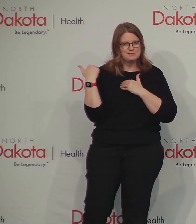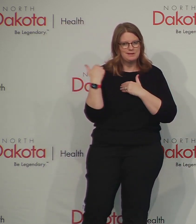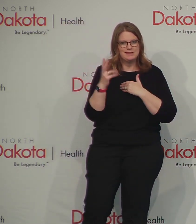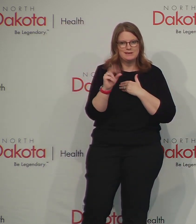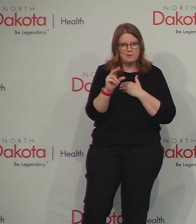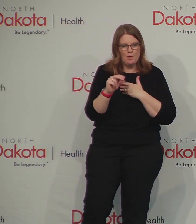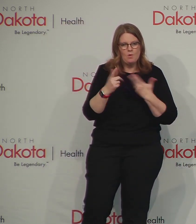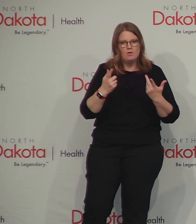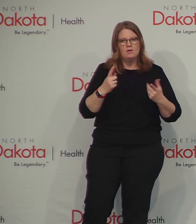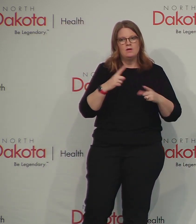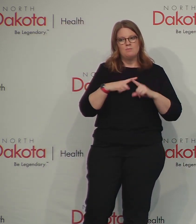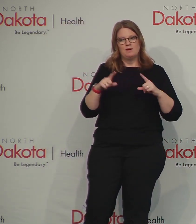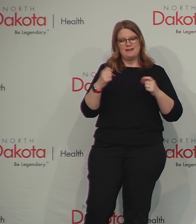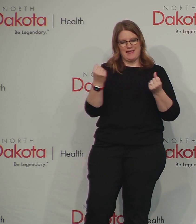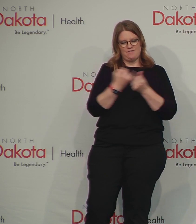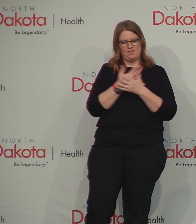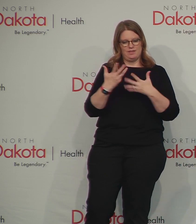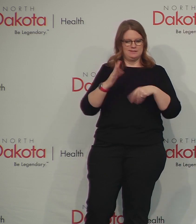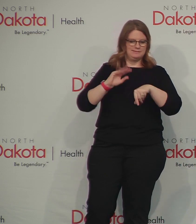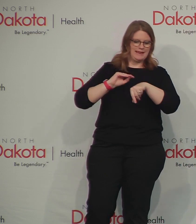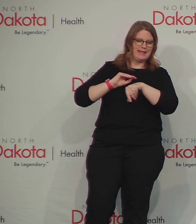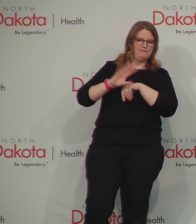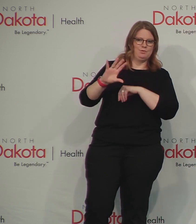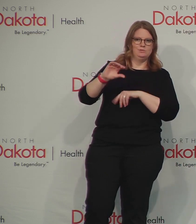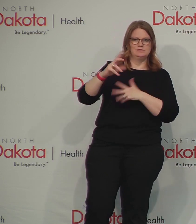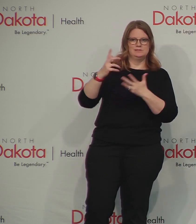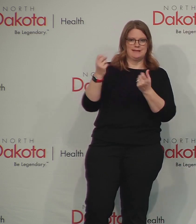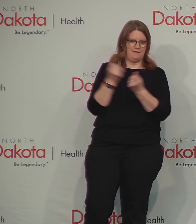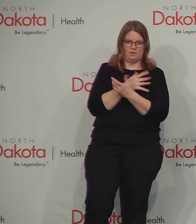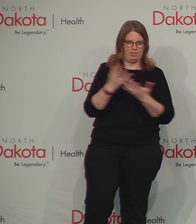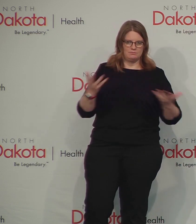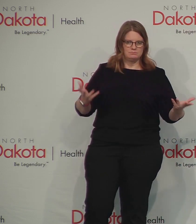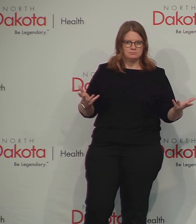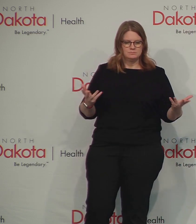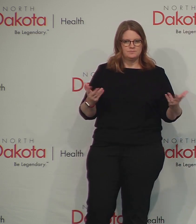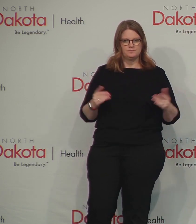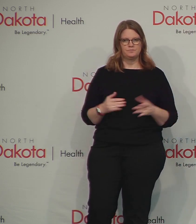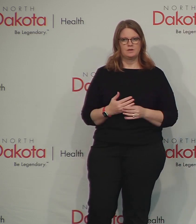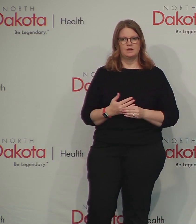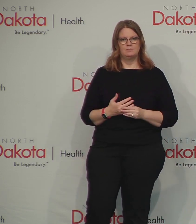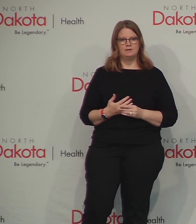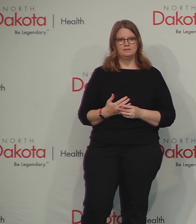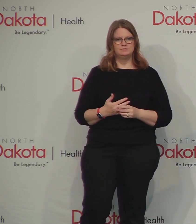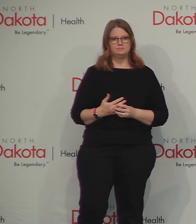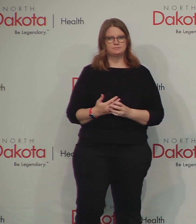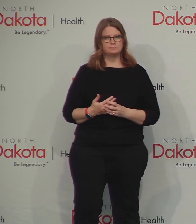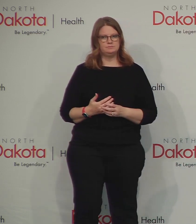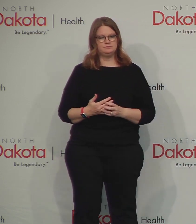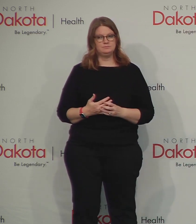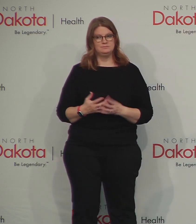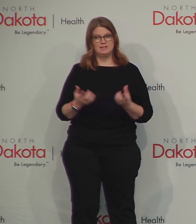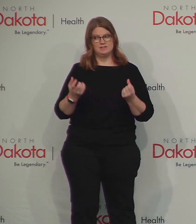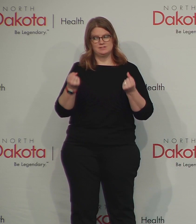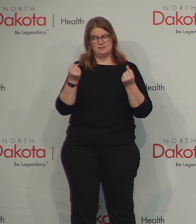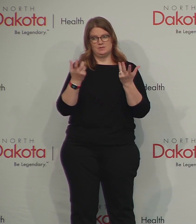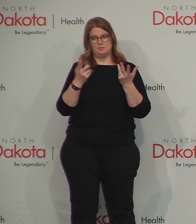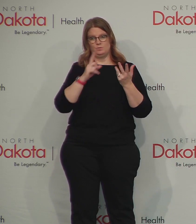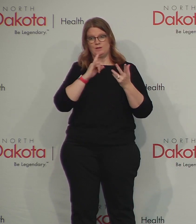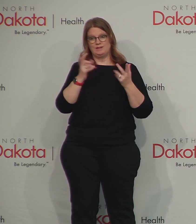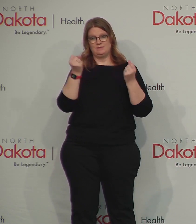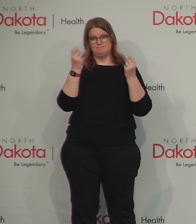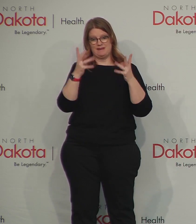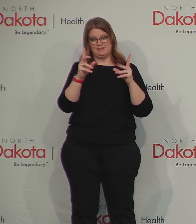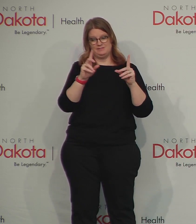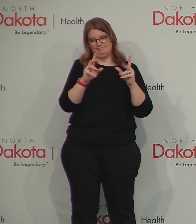go together, because we're managing a multiple set of variables here. And so again, the